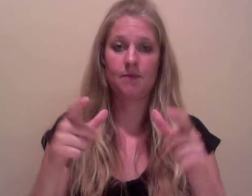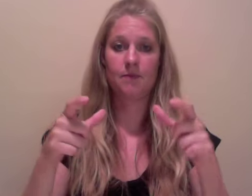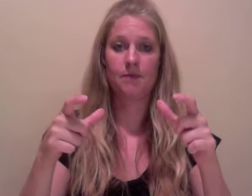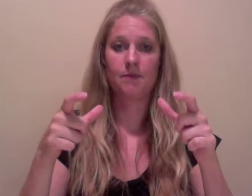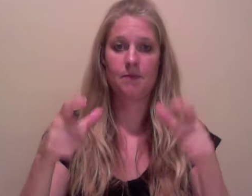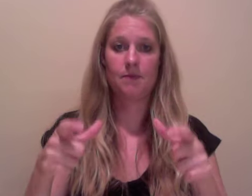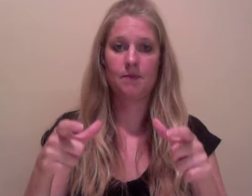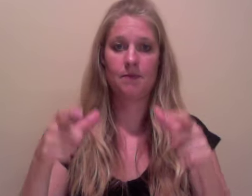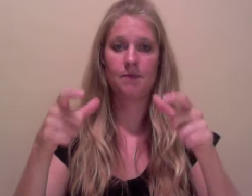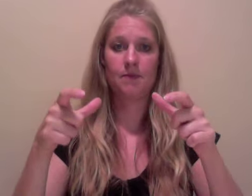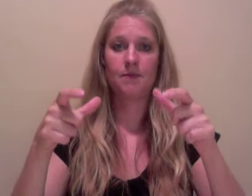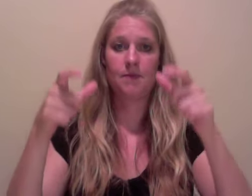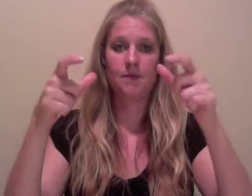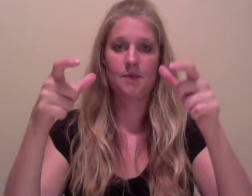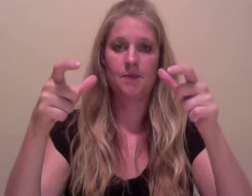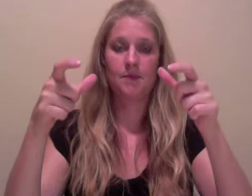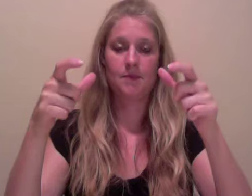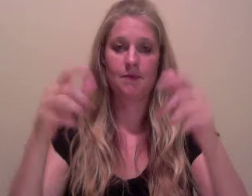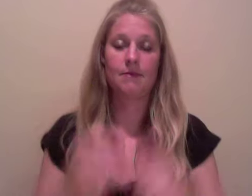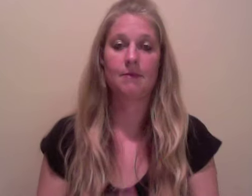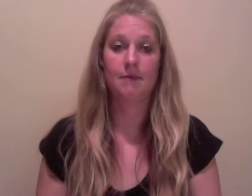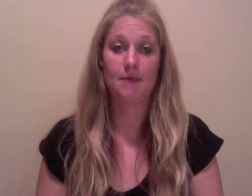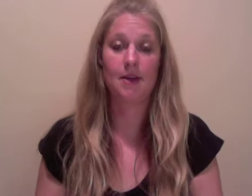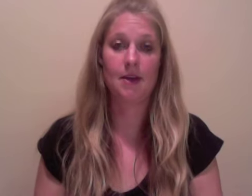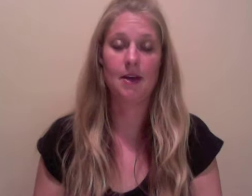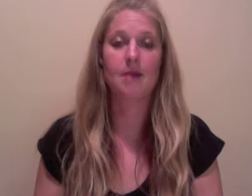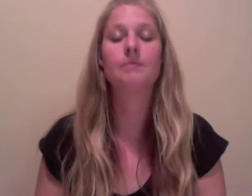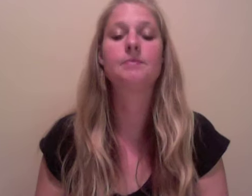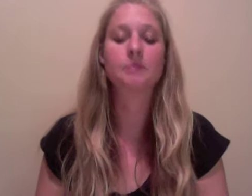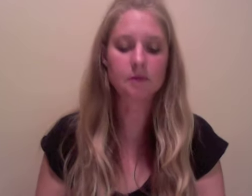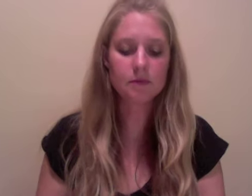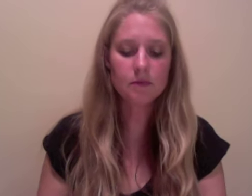Again, 1, 2, 3. Okay?